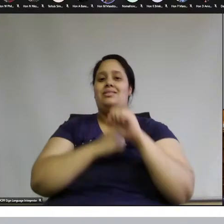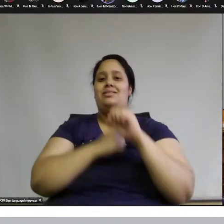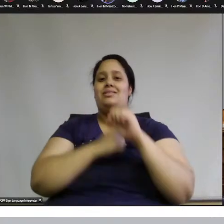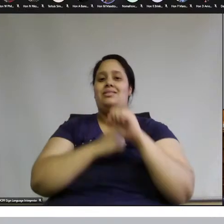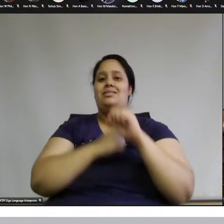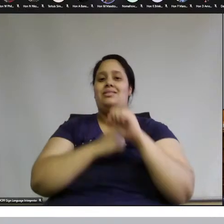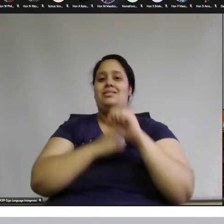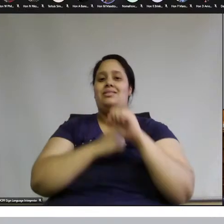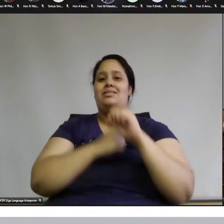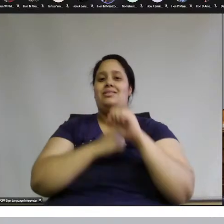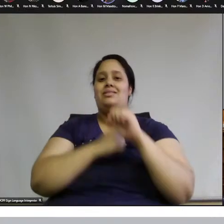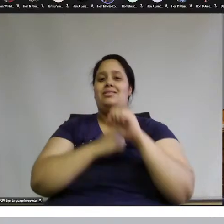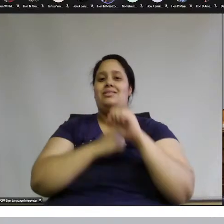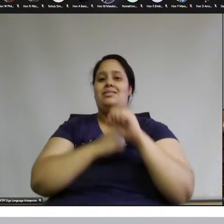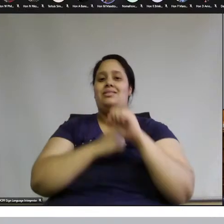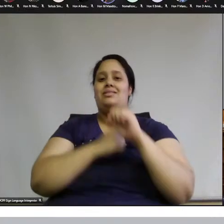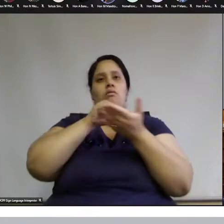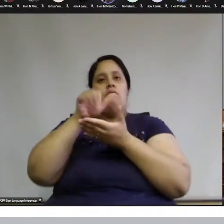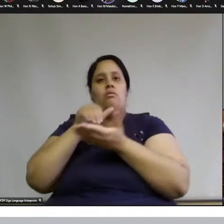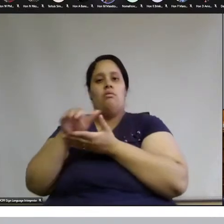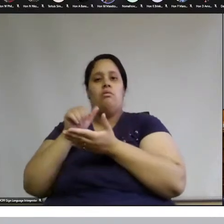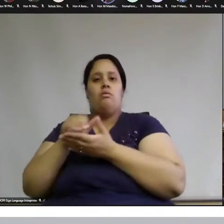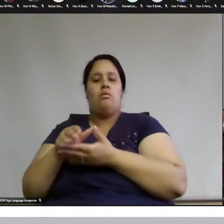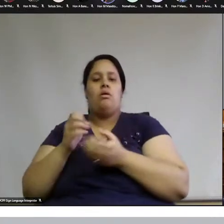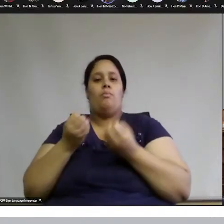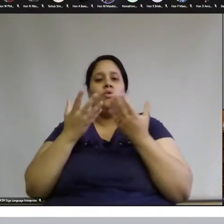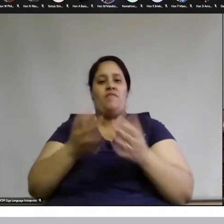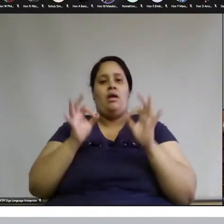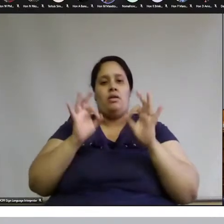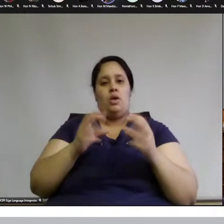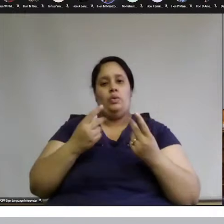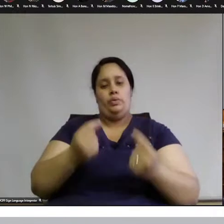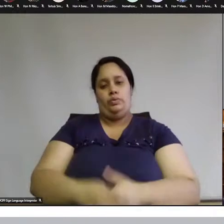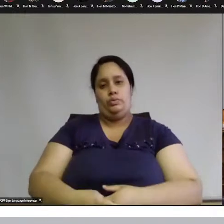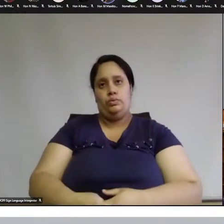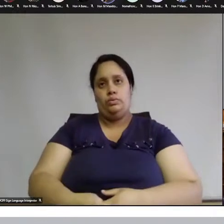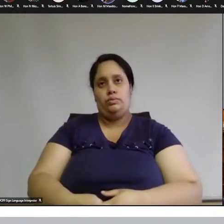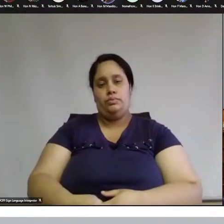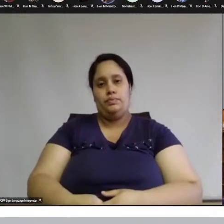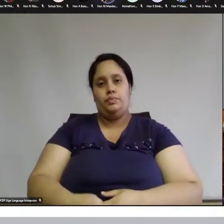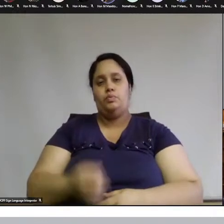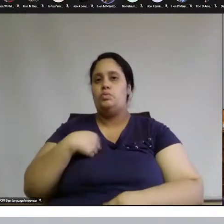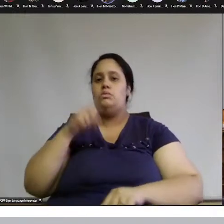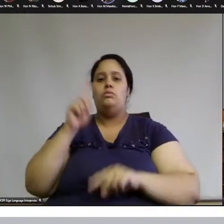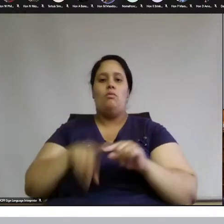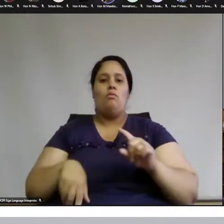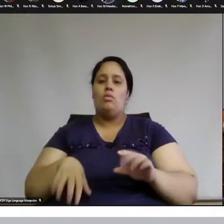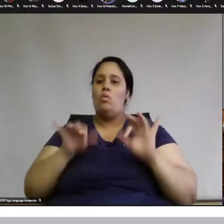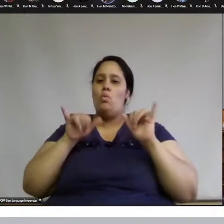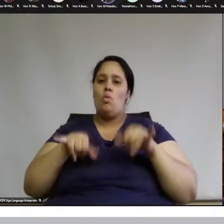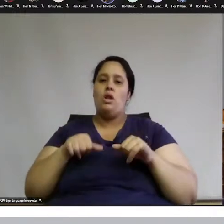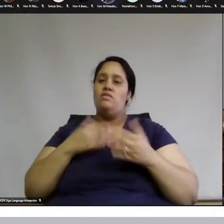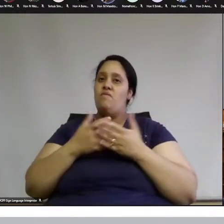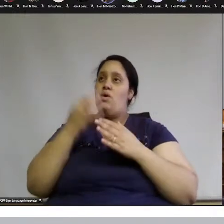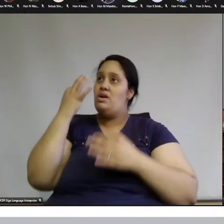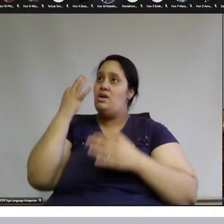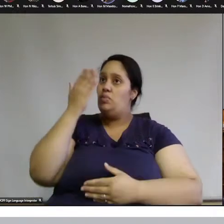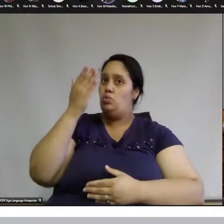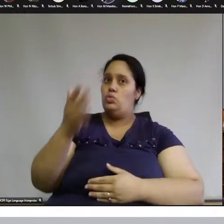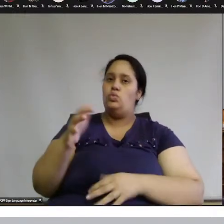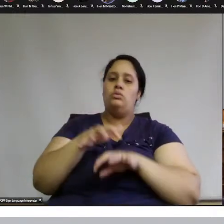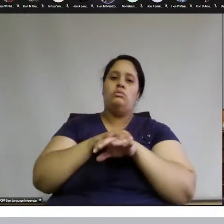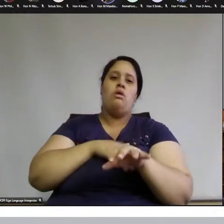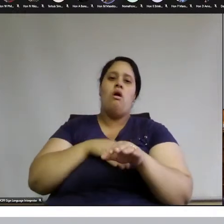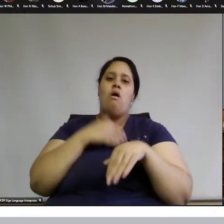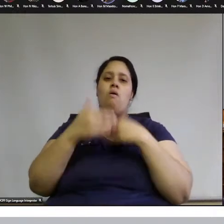awarded, can eviction notices begin to be processed. We cannot afford to have the wheels of government turn slowly,